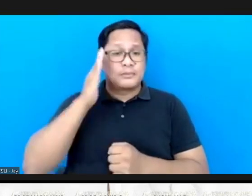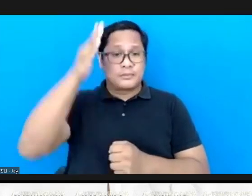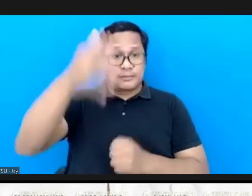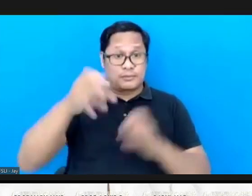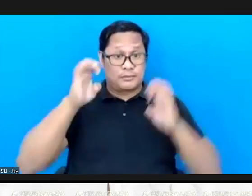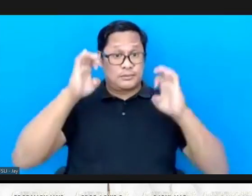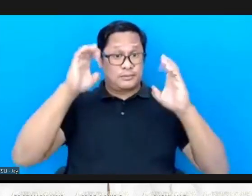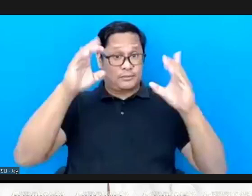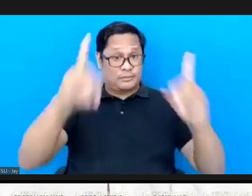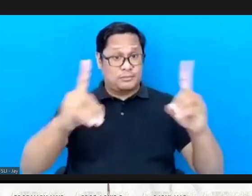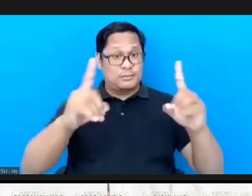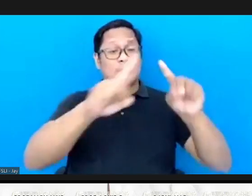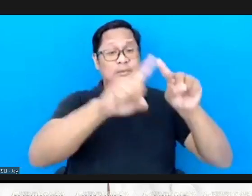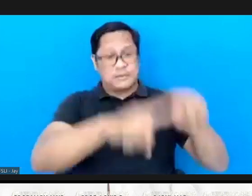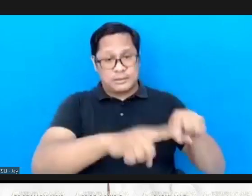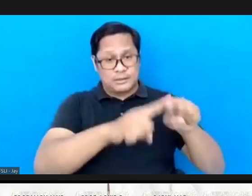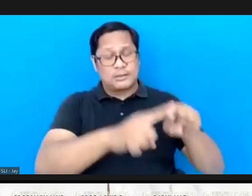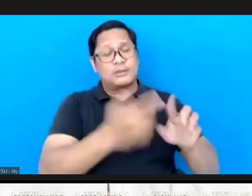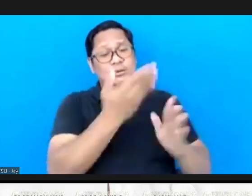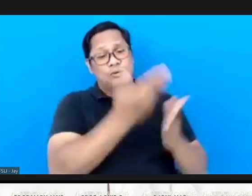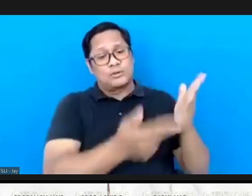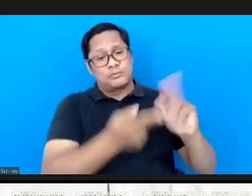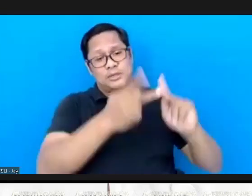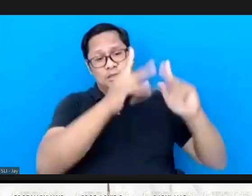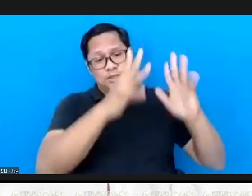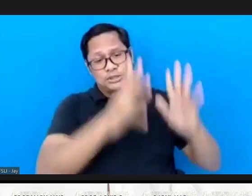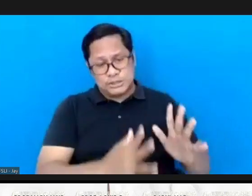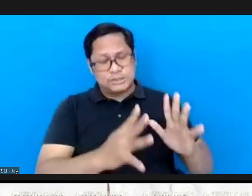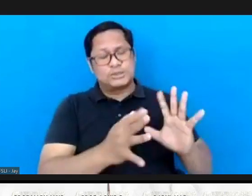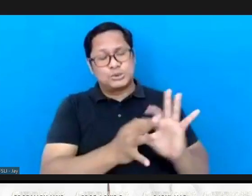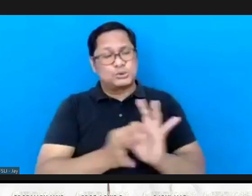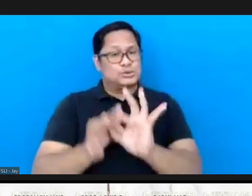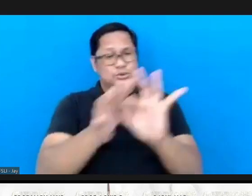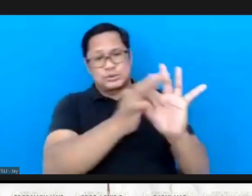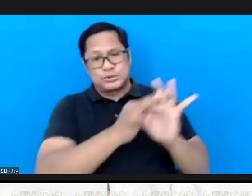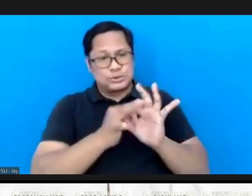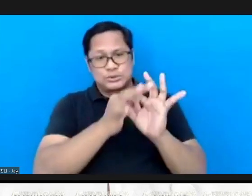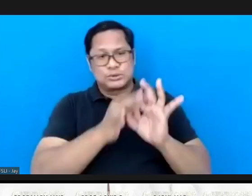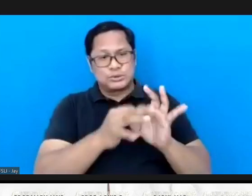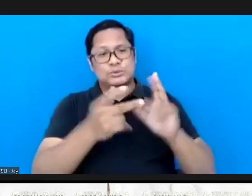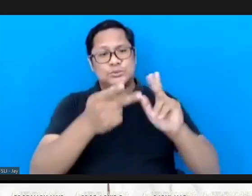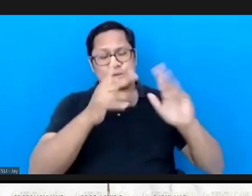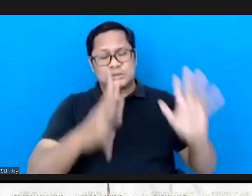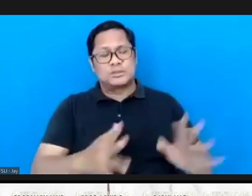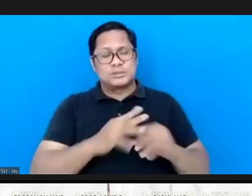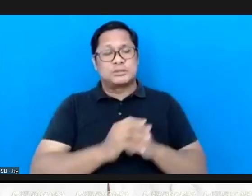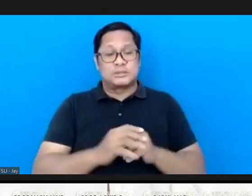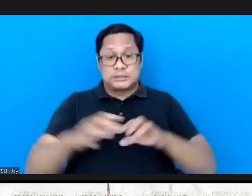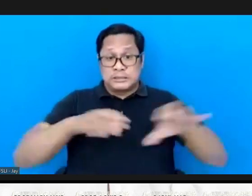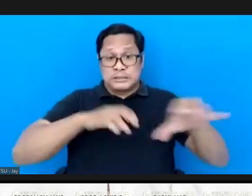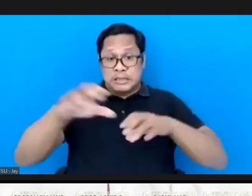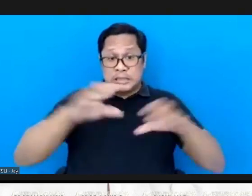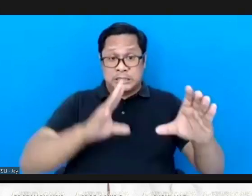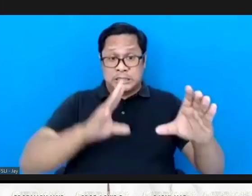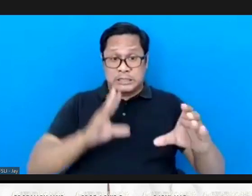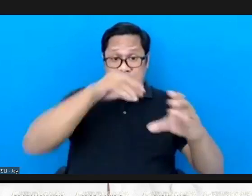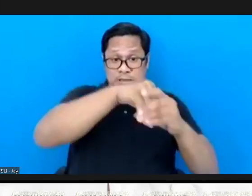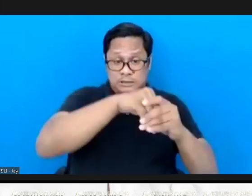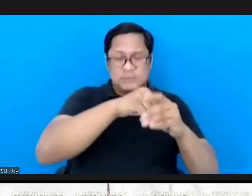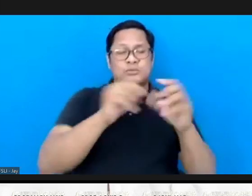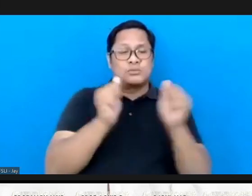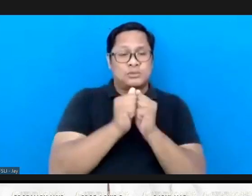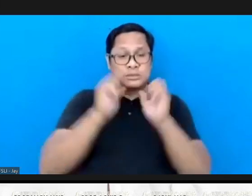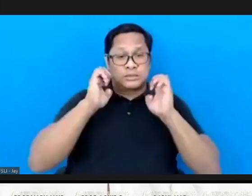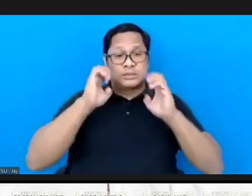education rests on these partnerships and solidarity of stakeholders and active engagement with our